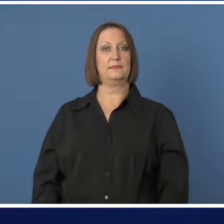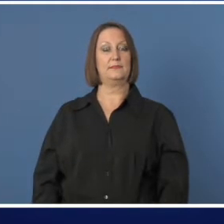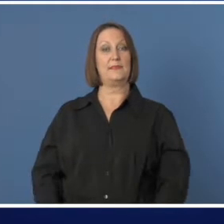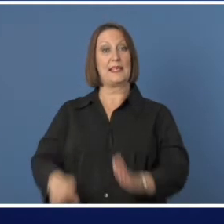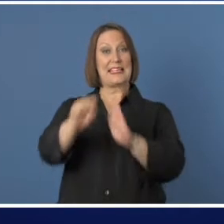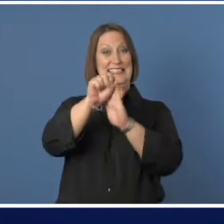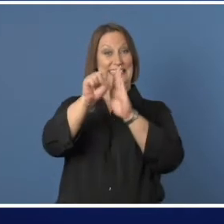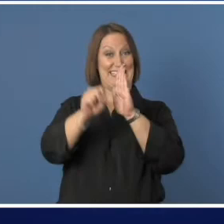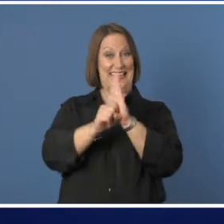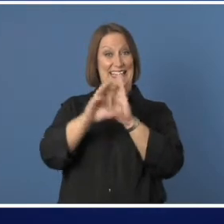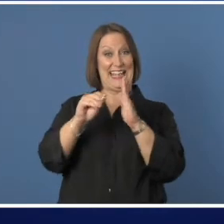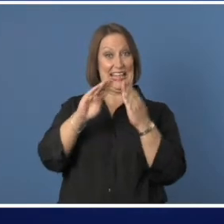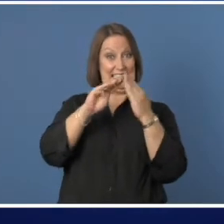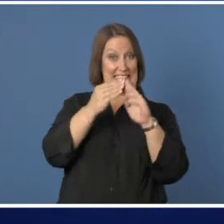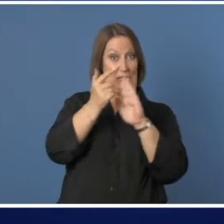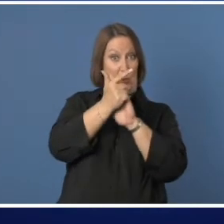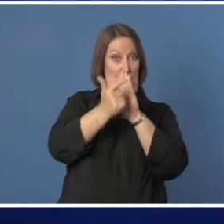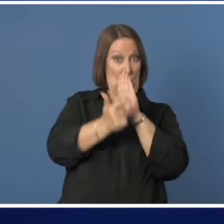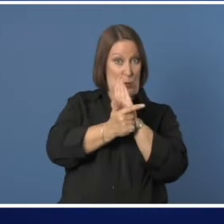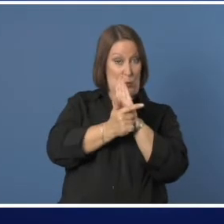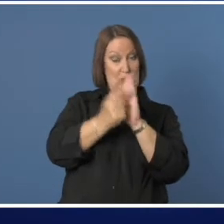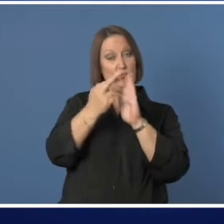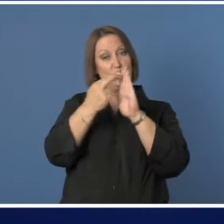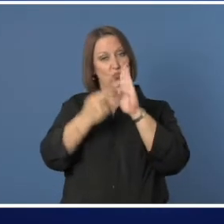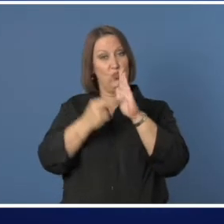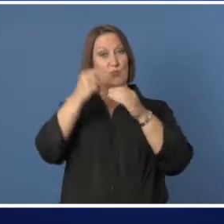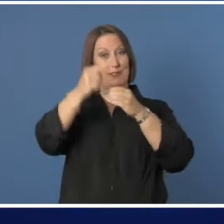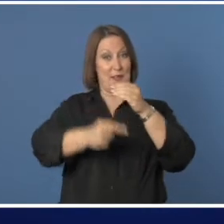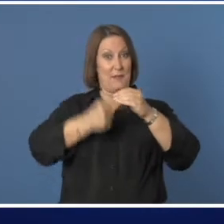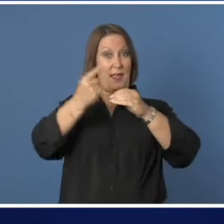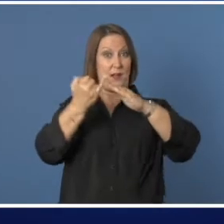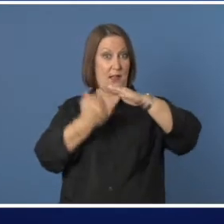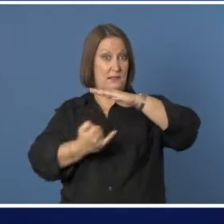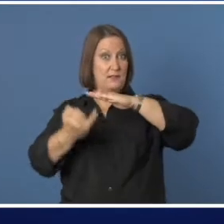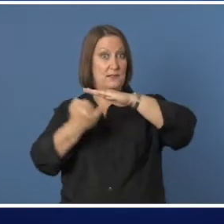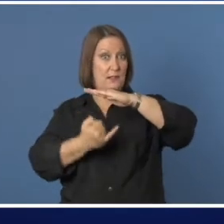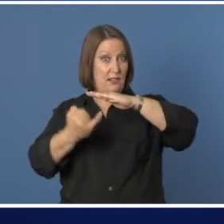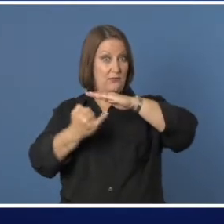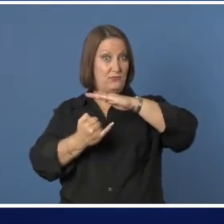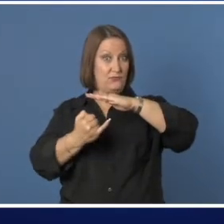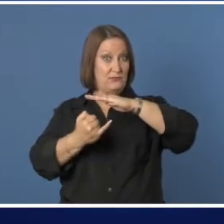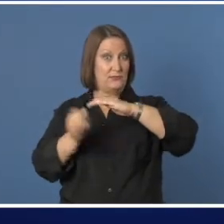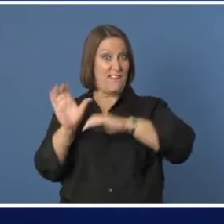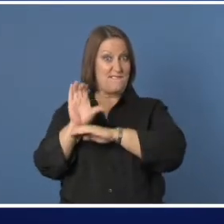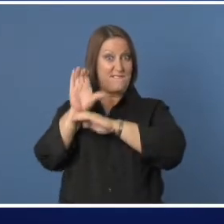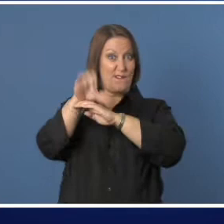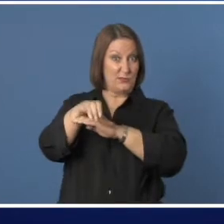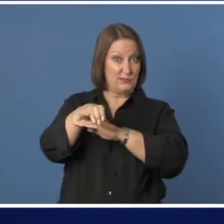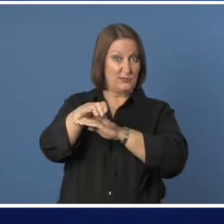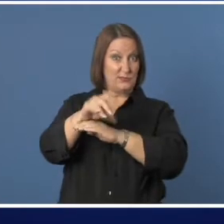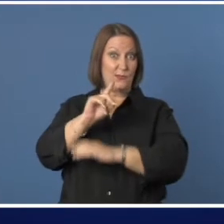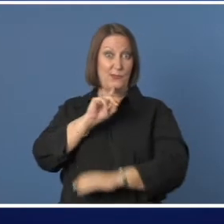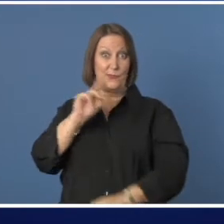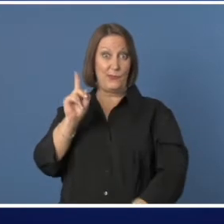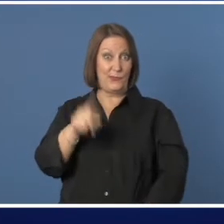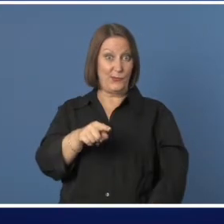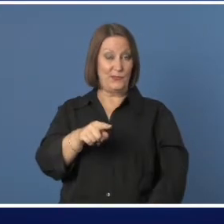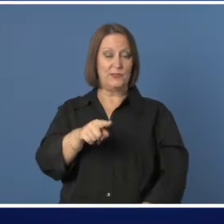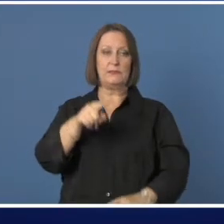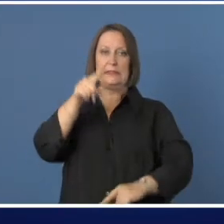State and local laws and regulations regarding the issues of compelled isolation and quarantine